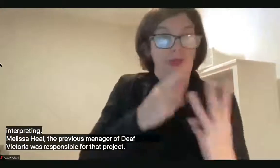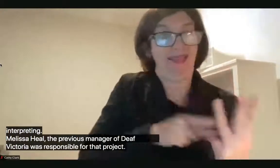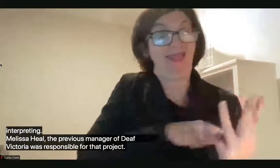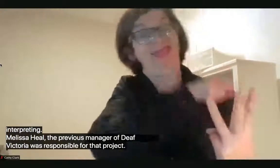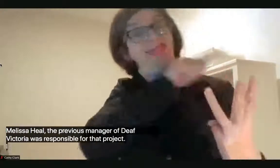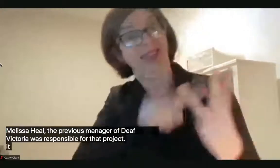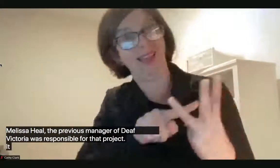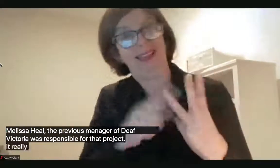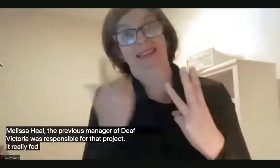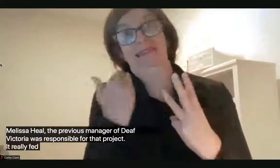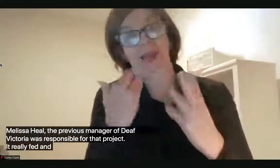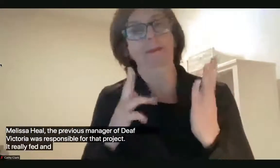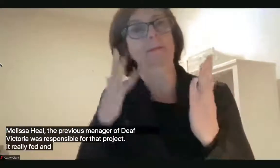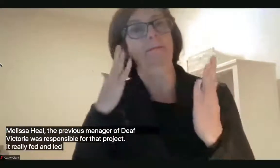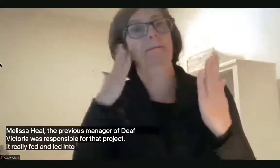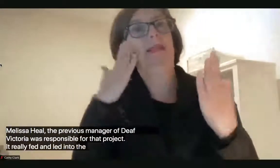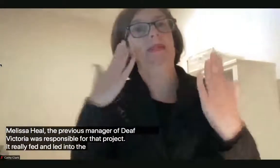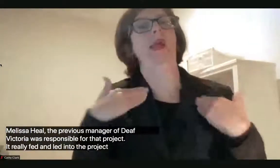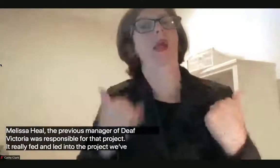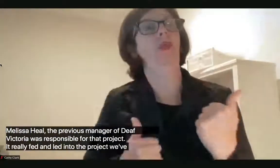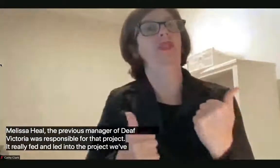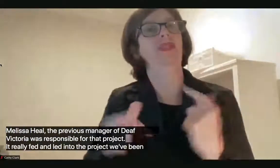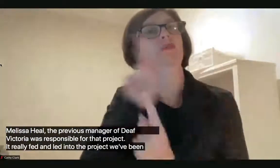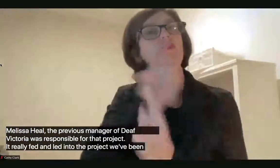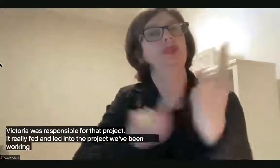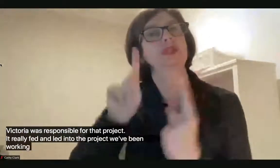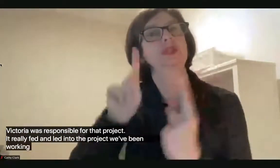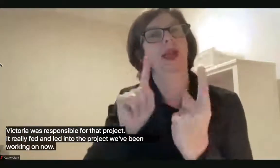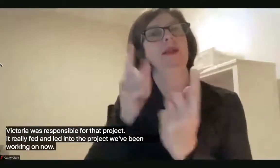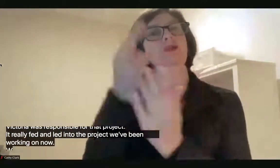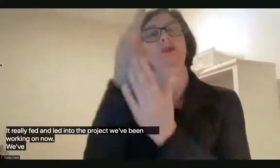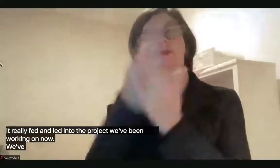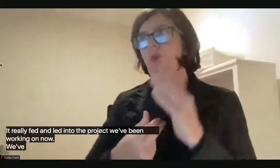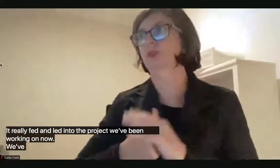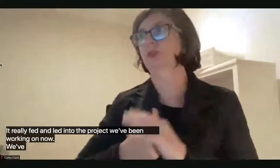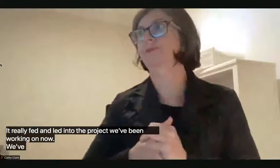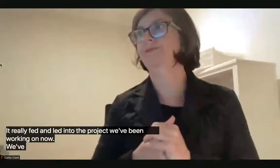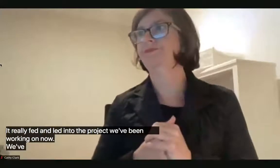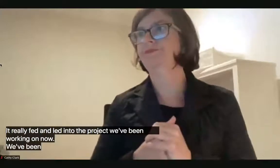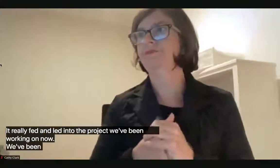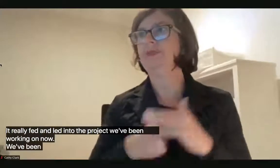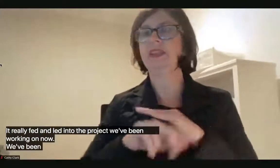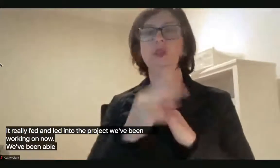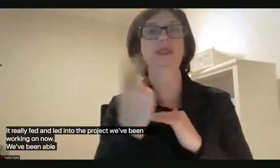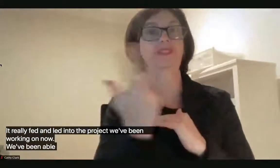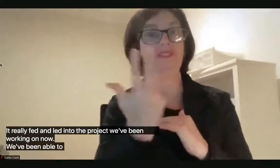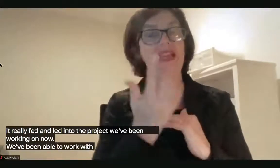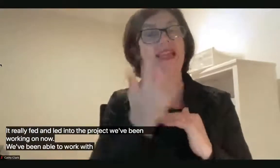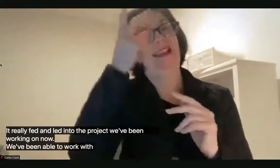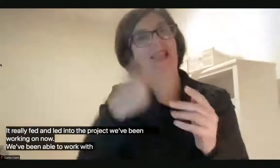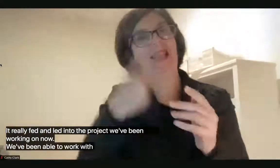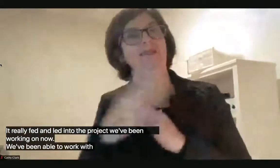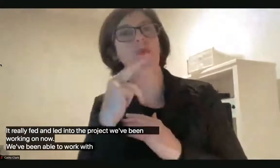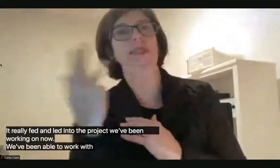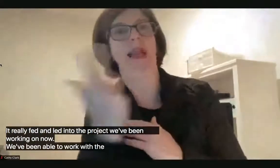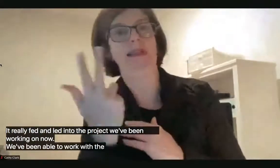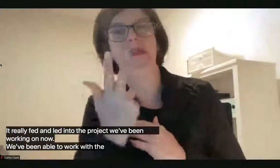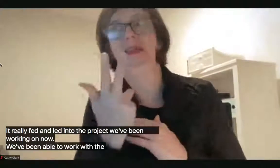Victorian Equal Health and Opportunity Commission to have some discussions about mental health. And then in